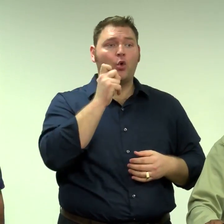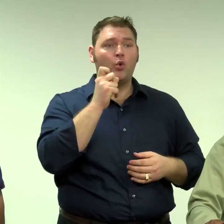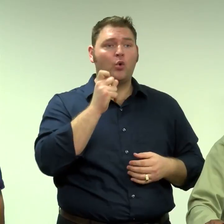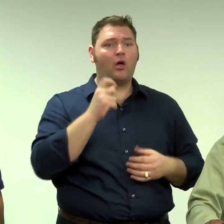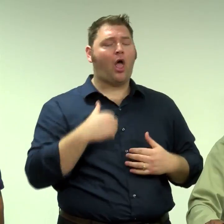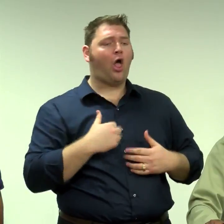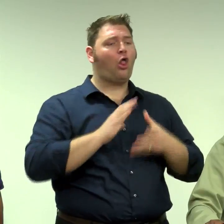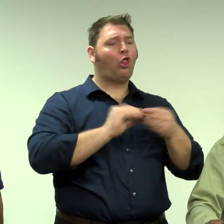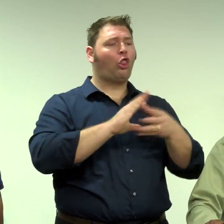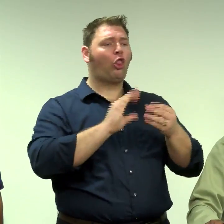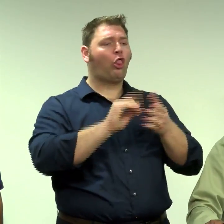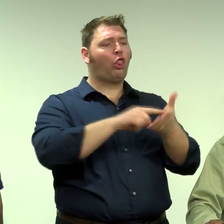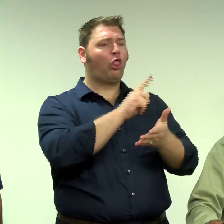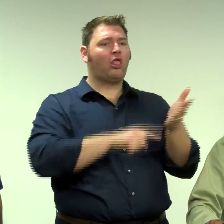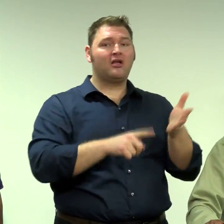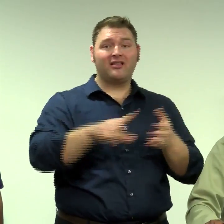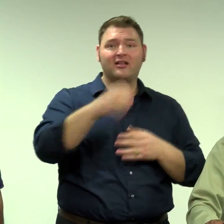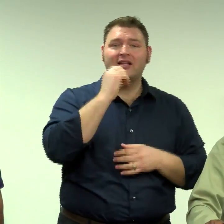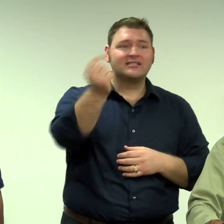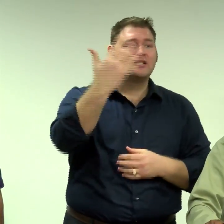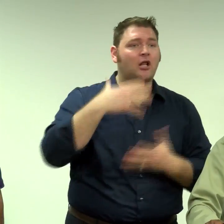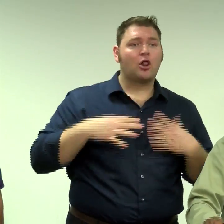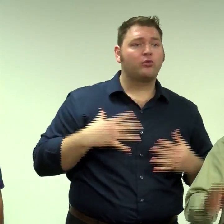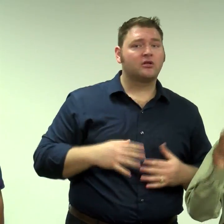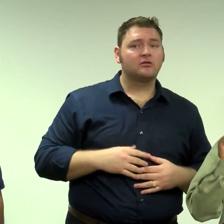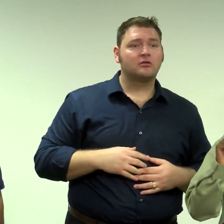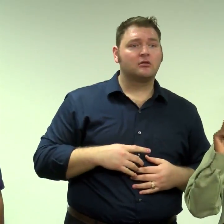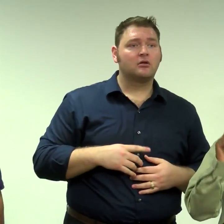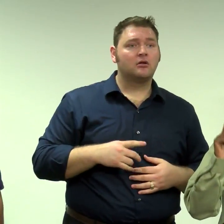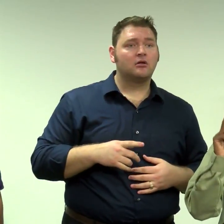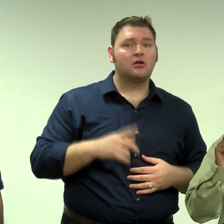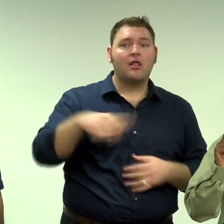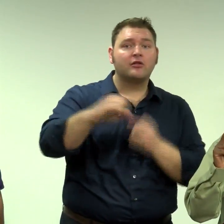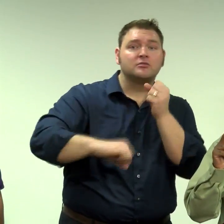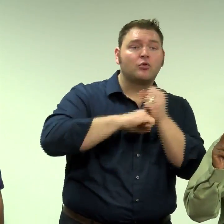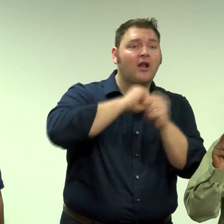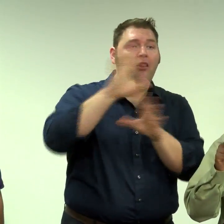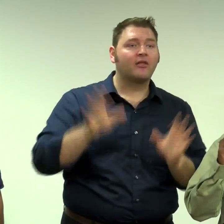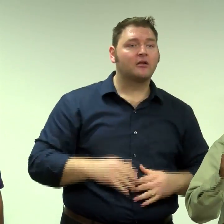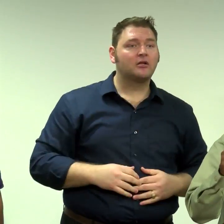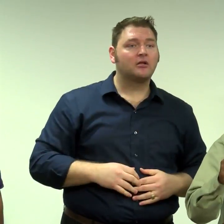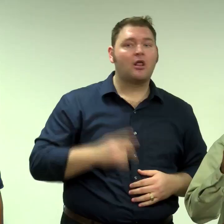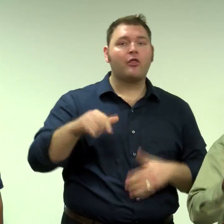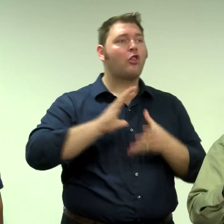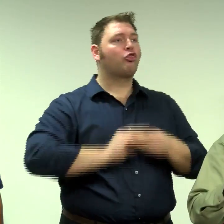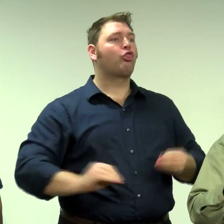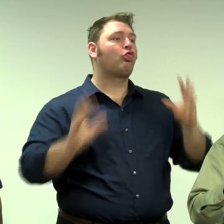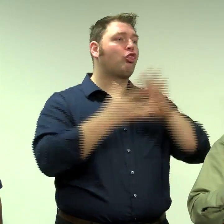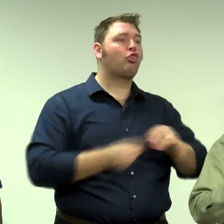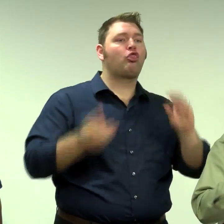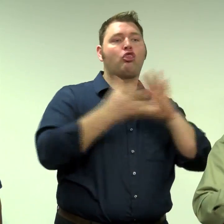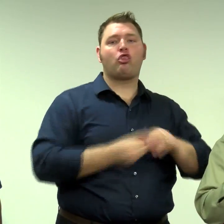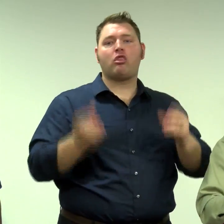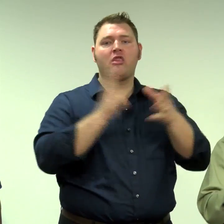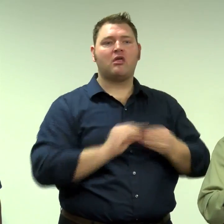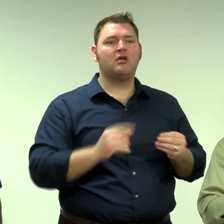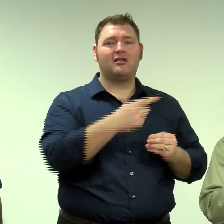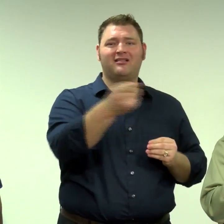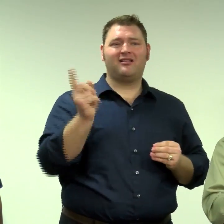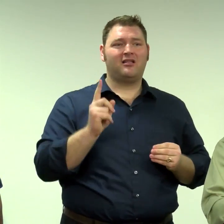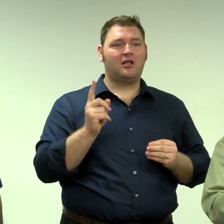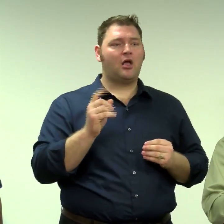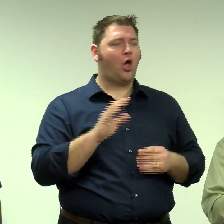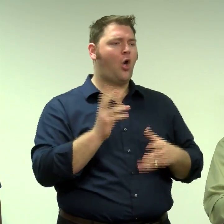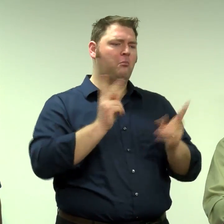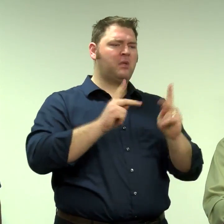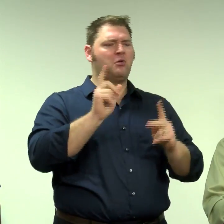not sending in one piece of clothing, but can talk, what people want to see. They want to see whether or not